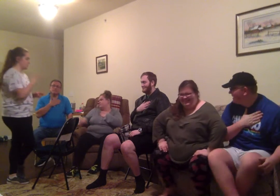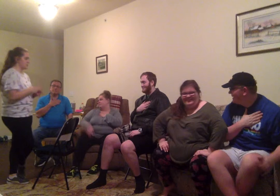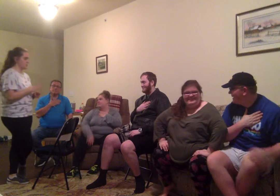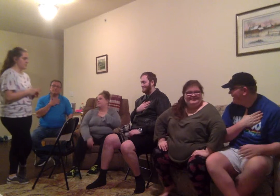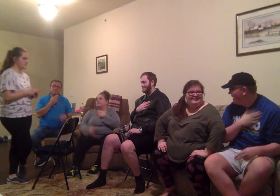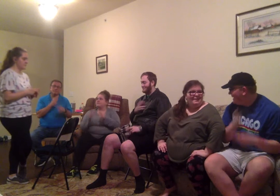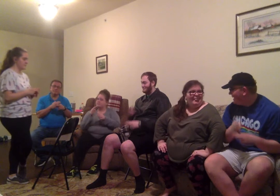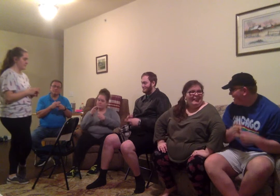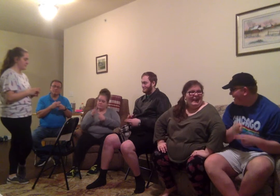name